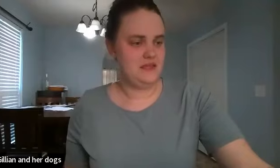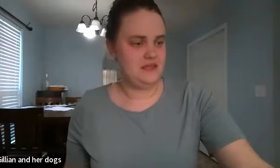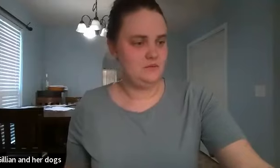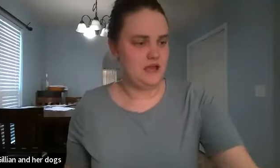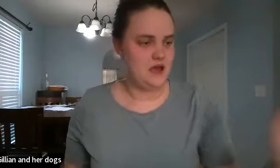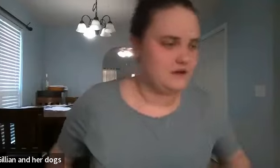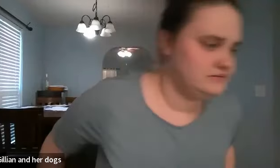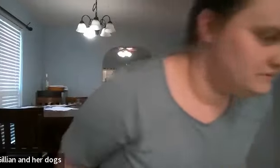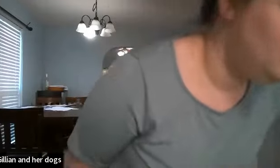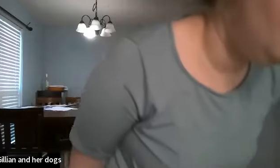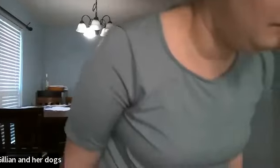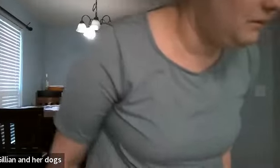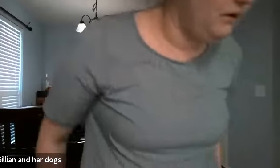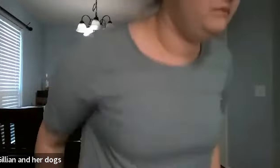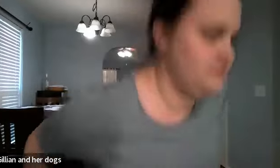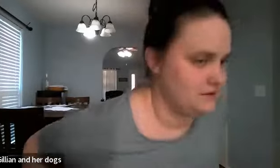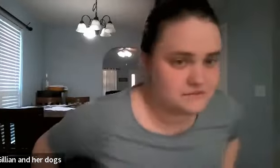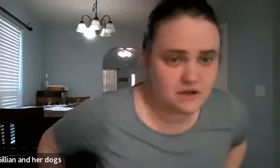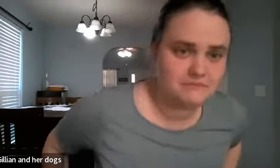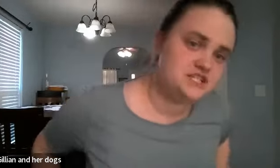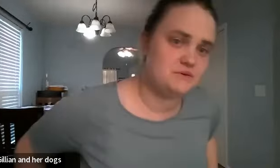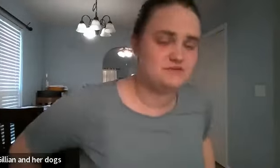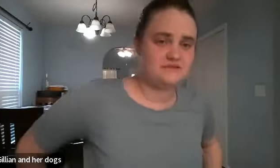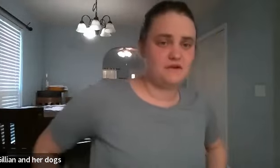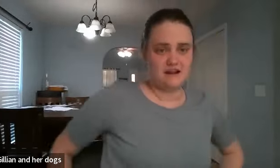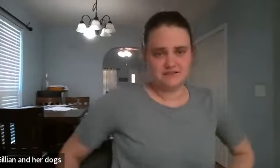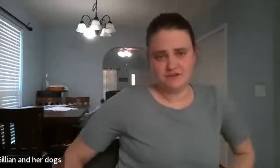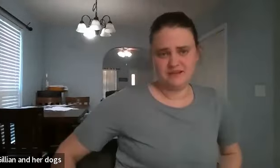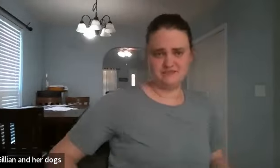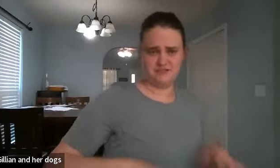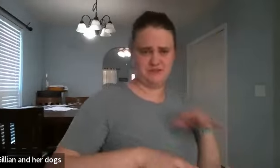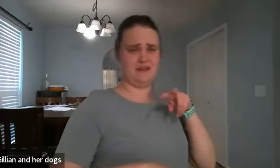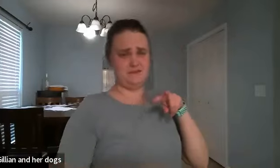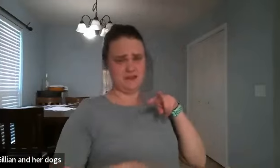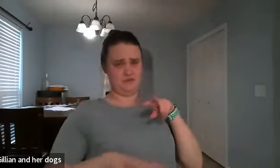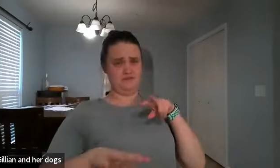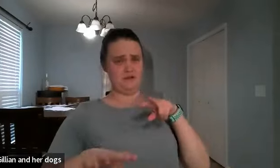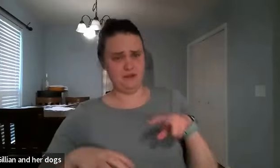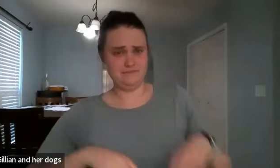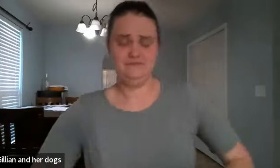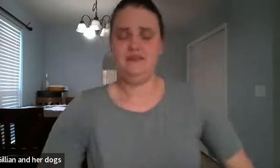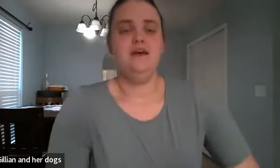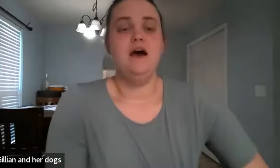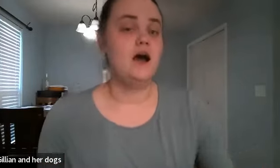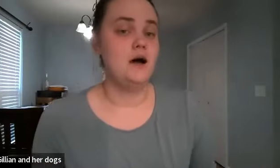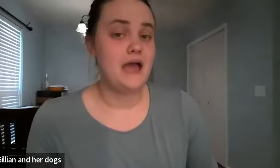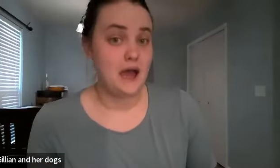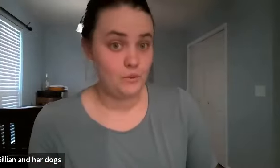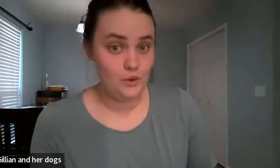Then we have, there we go. Sorry, my chair was really far and I could feel myself just being like, I feel like I'm really far away.